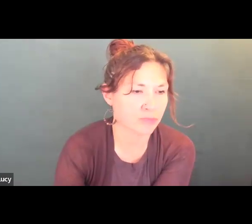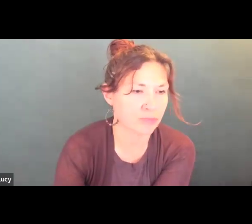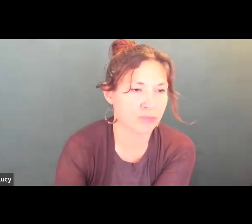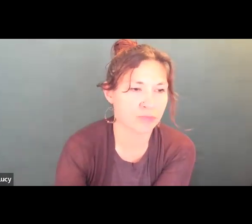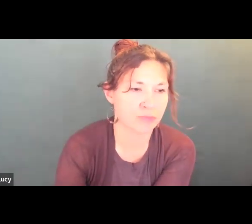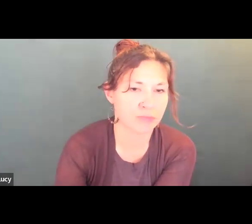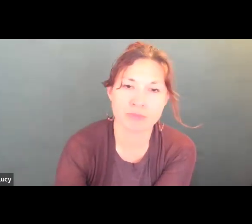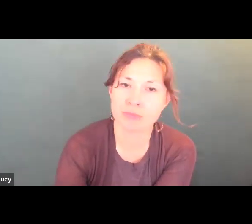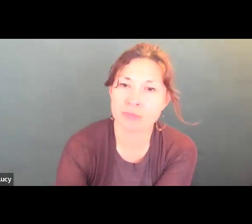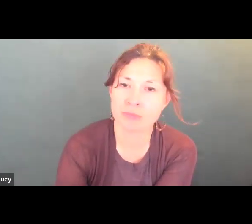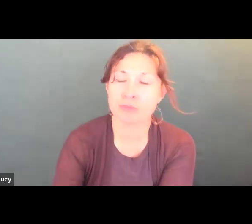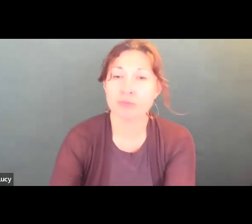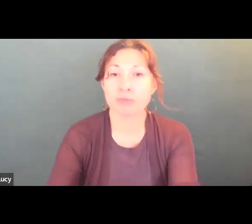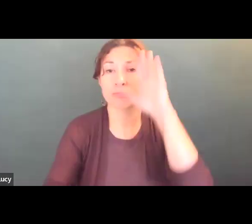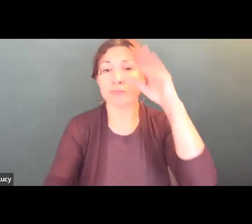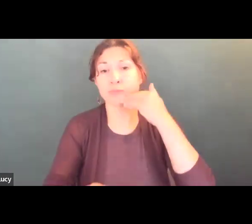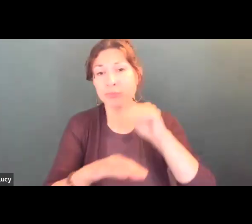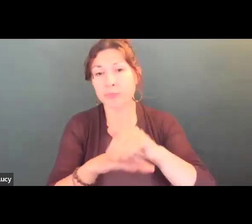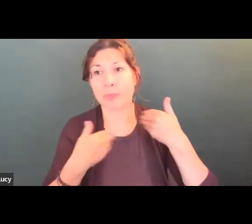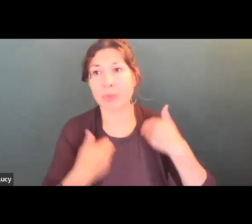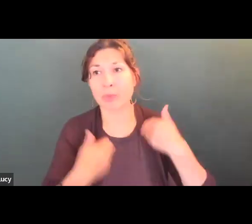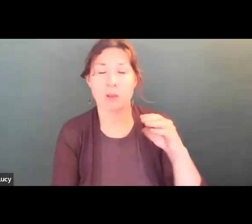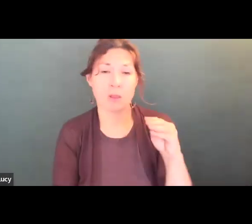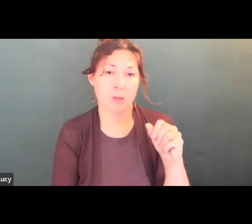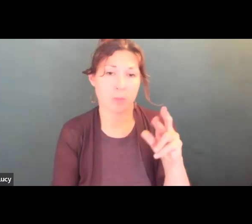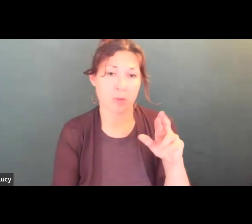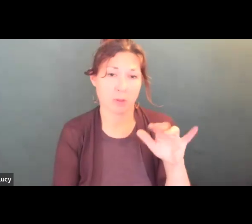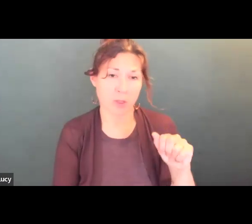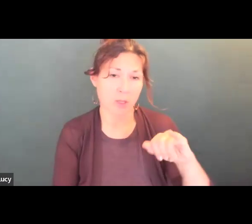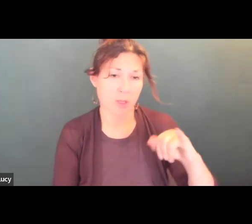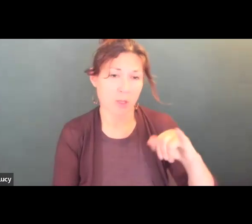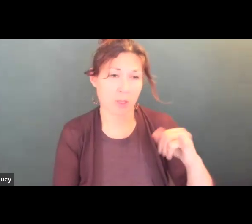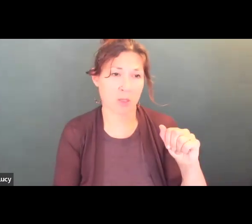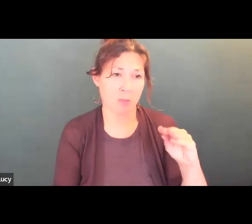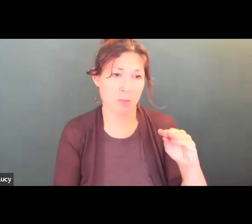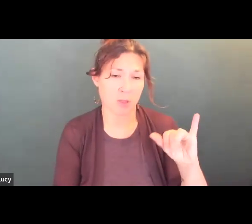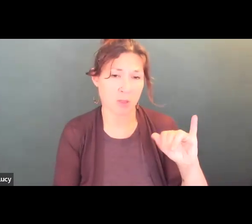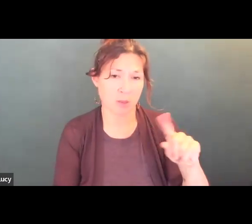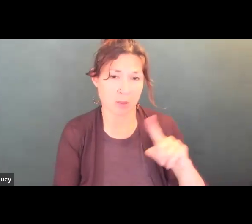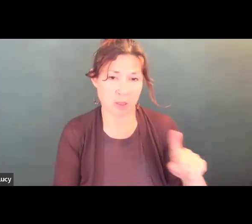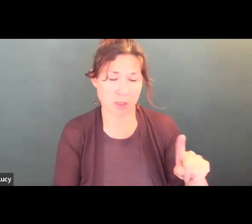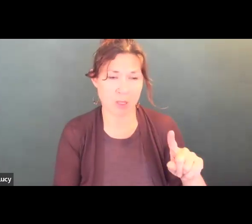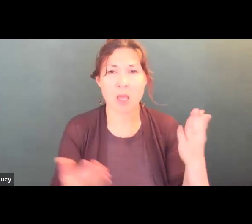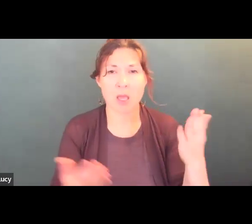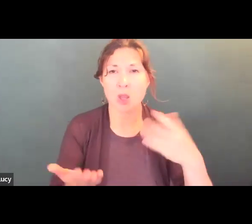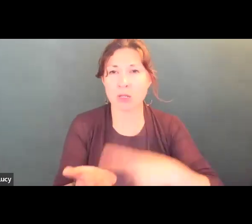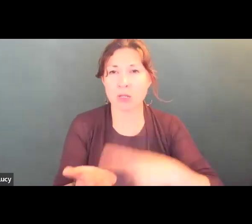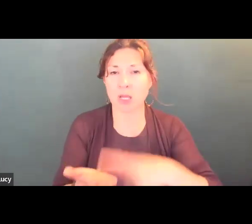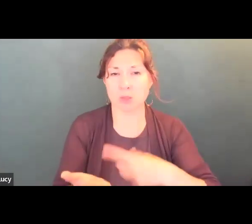Blanco. Good evening, everyone. My name is Maria Jimenez. I am here to talk about the renovation of the White